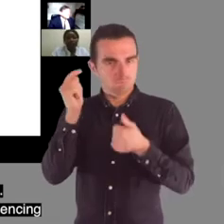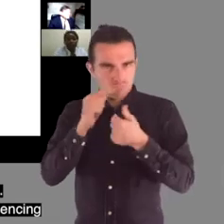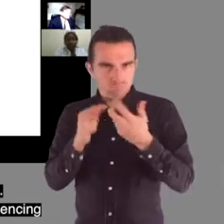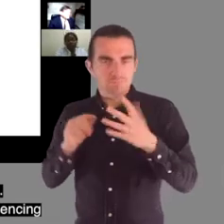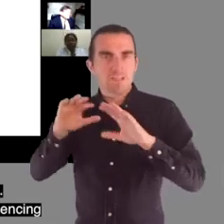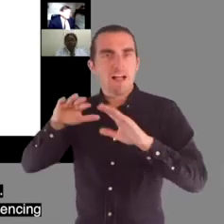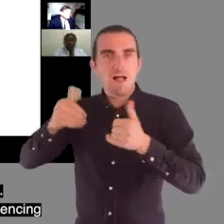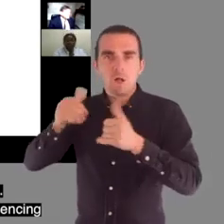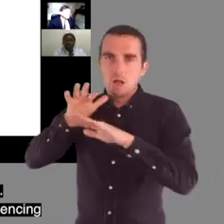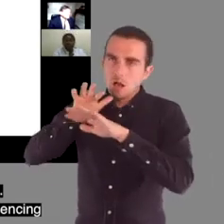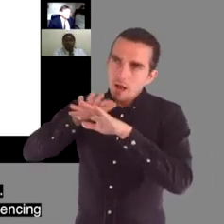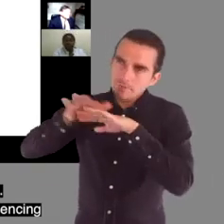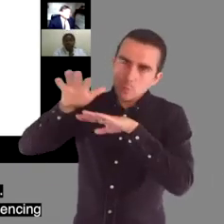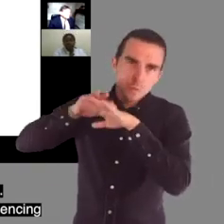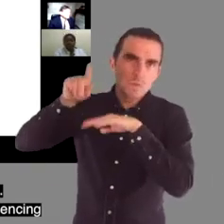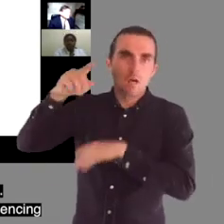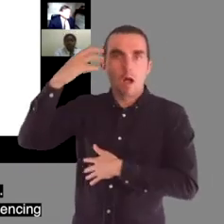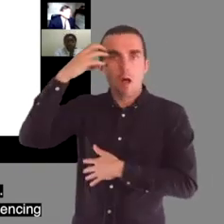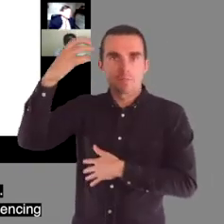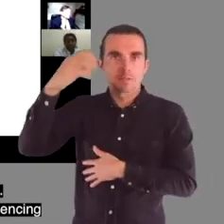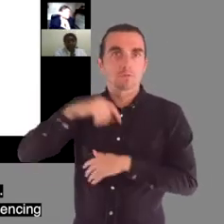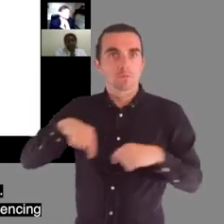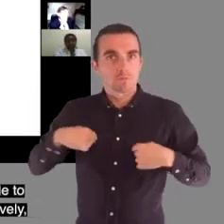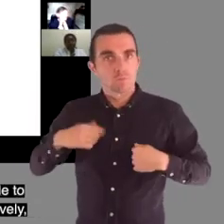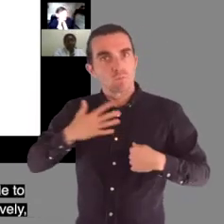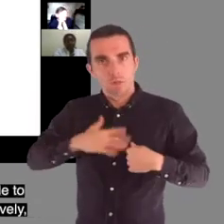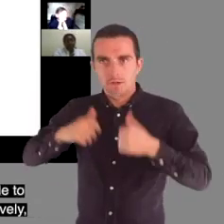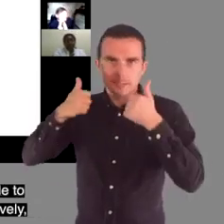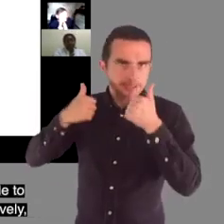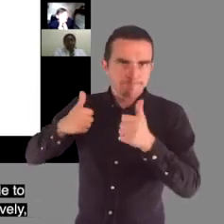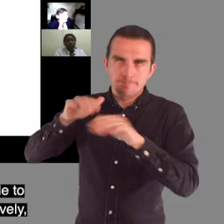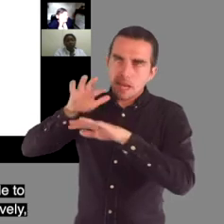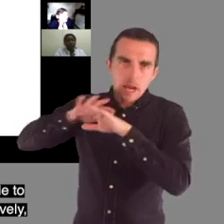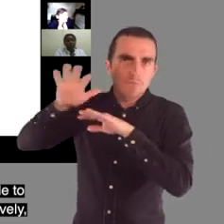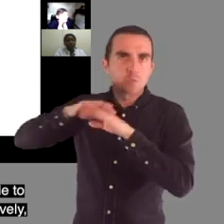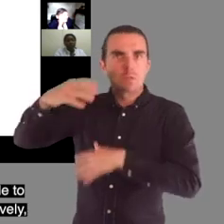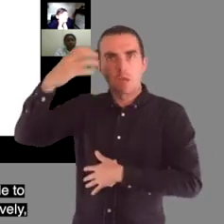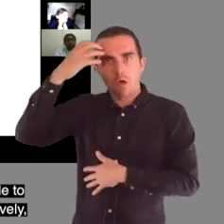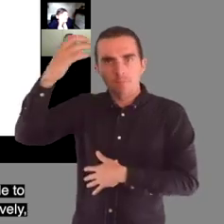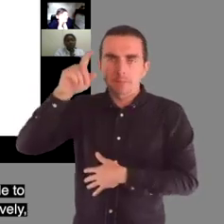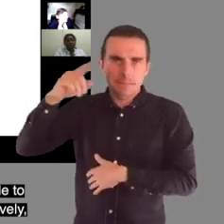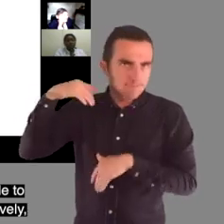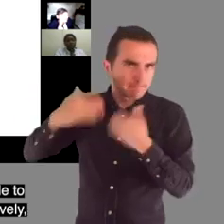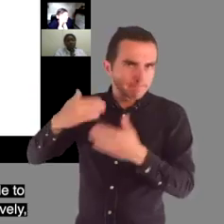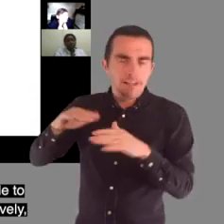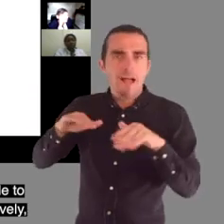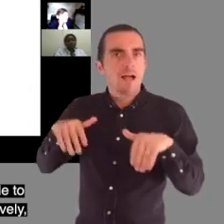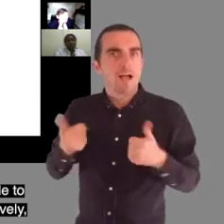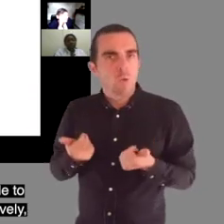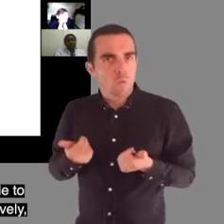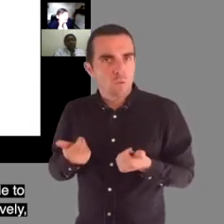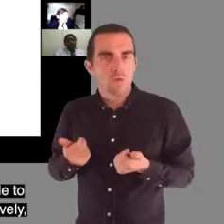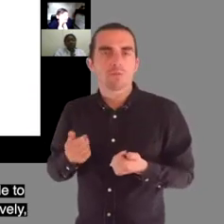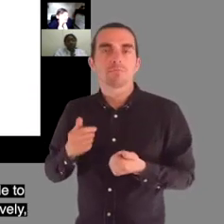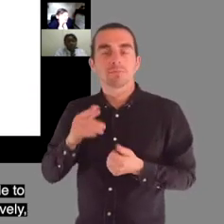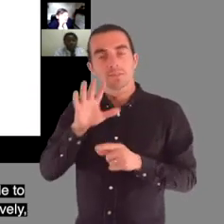On concluding remarks on influencing government, for us to be able to influence government,